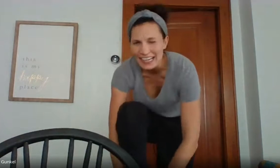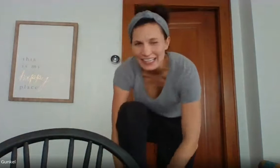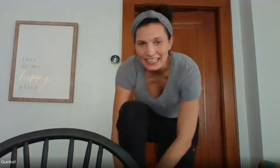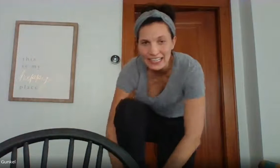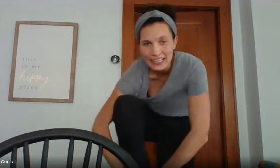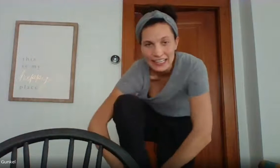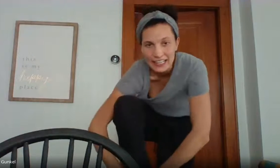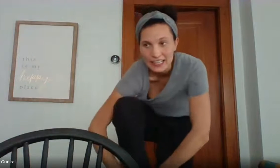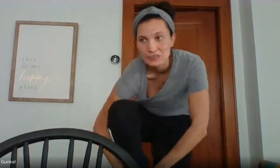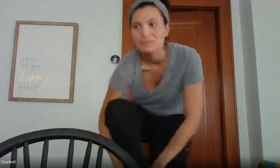think